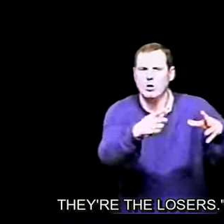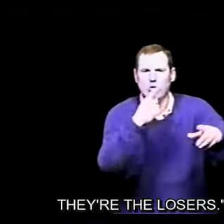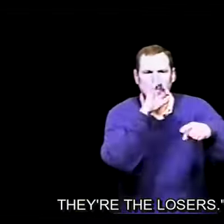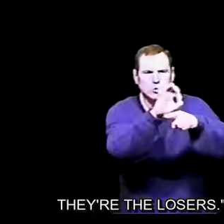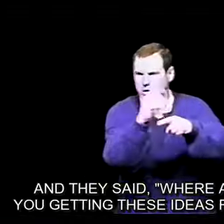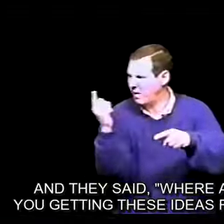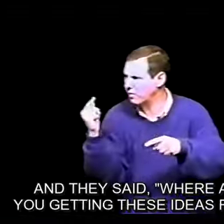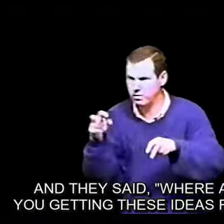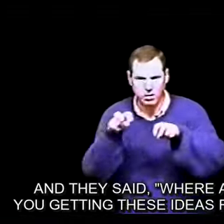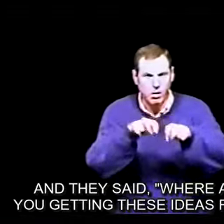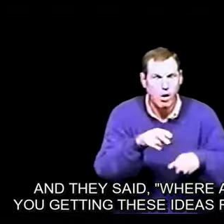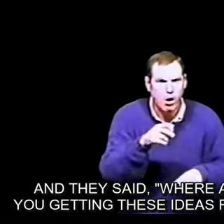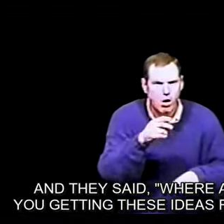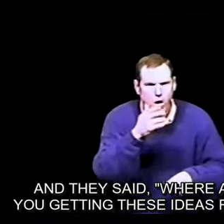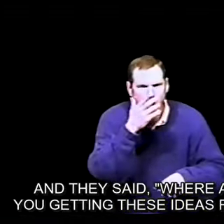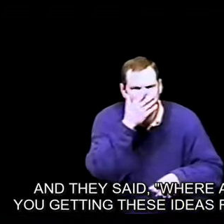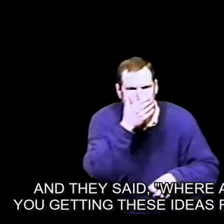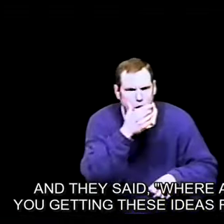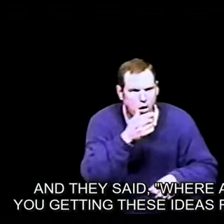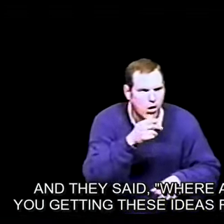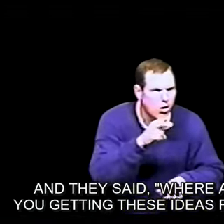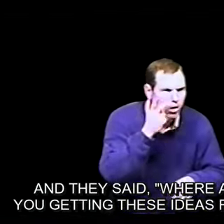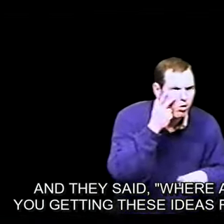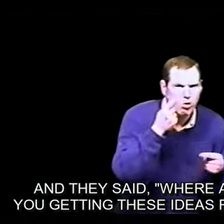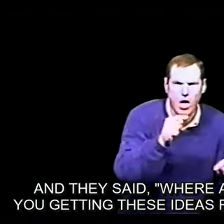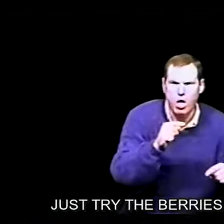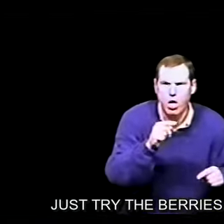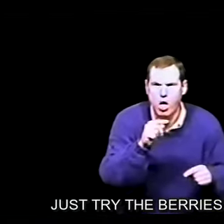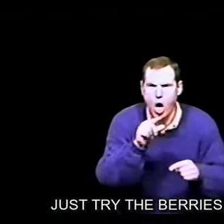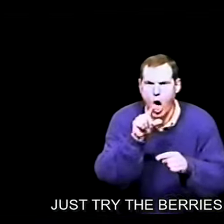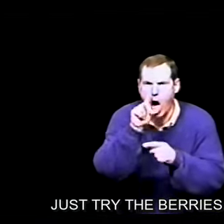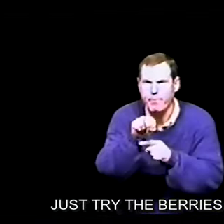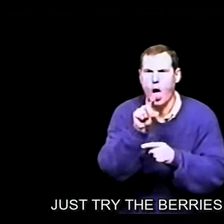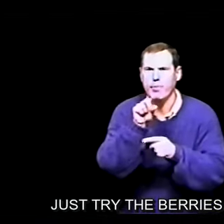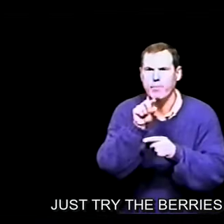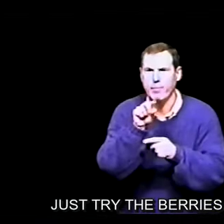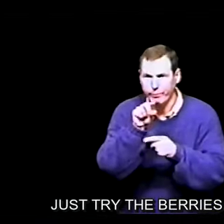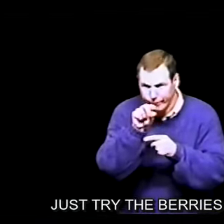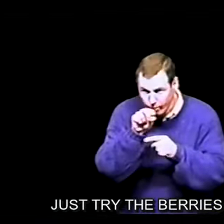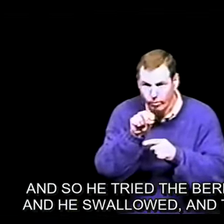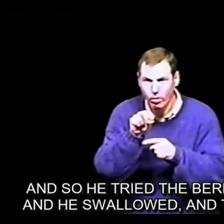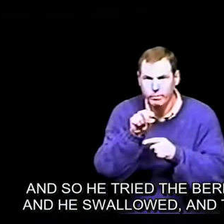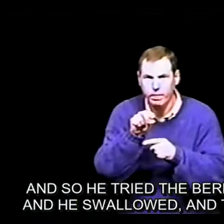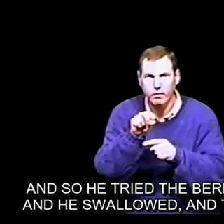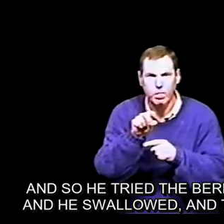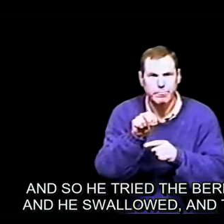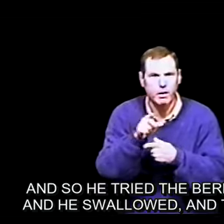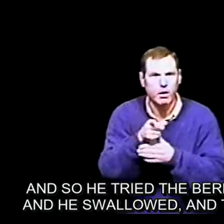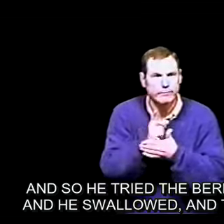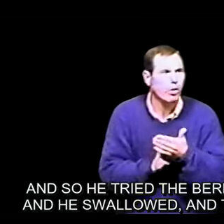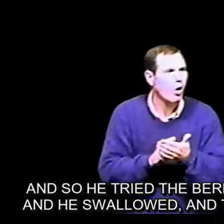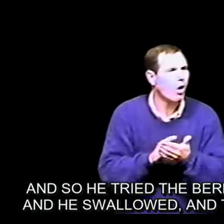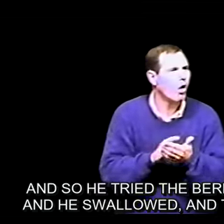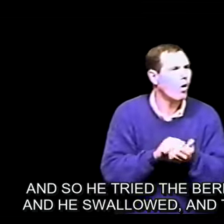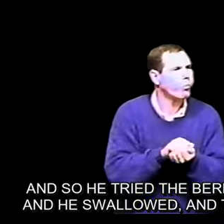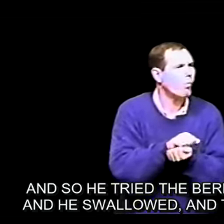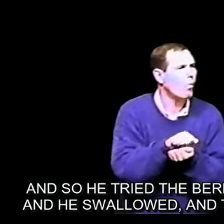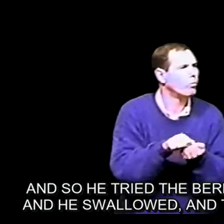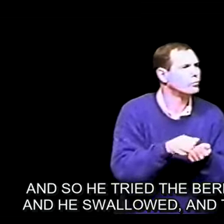where are you getting these ideas from? Just try the berries. And so he tried the berries, and he